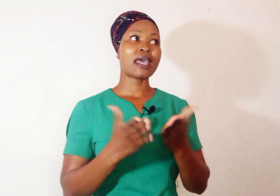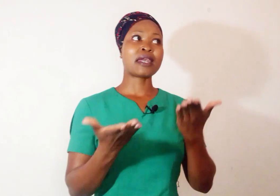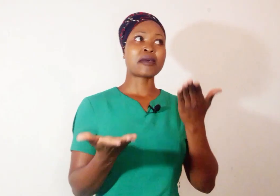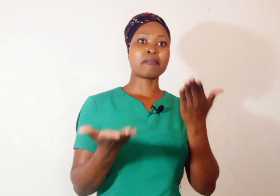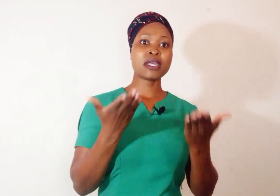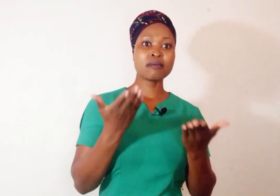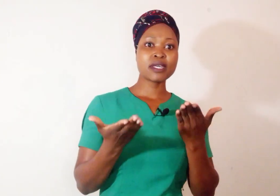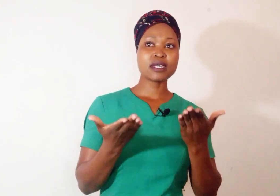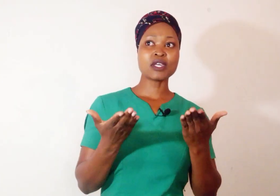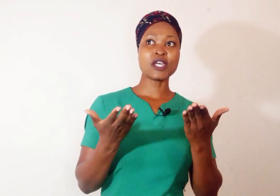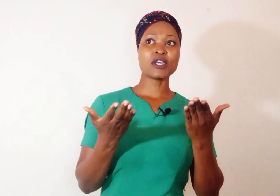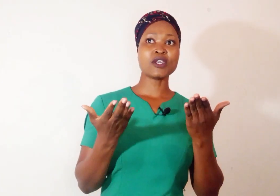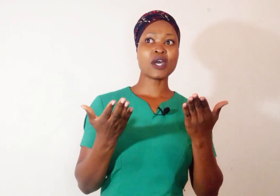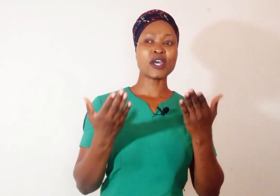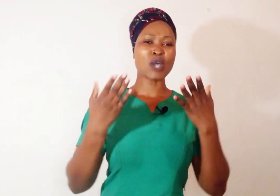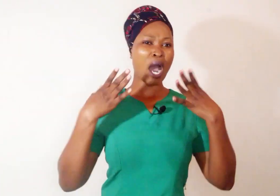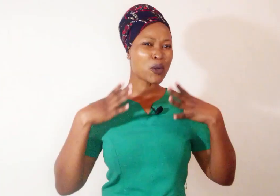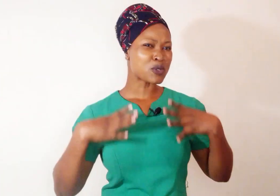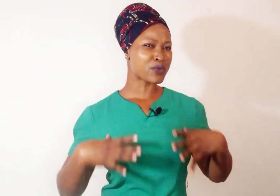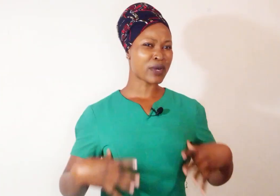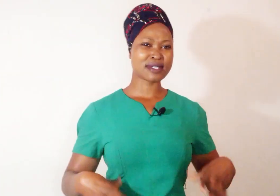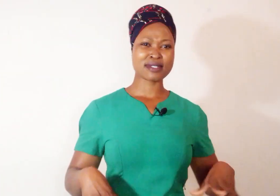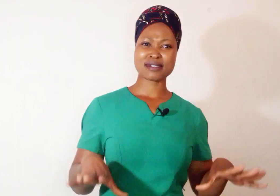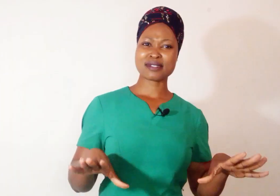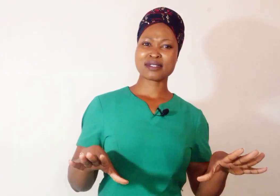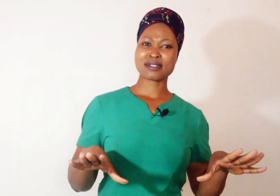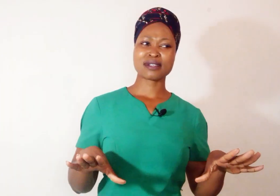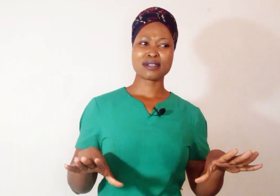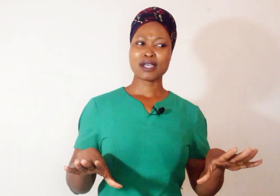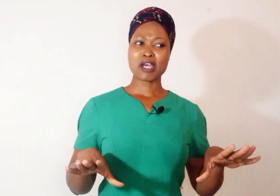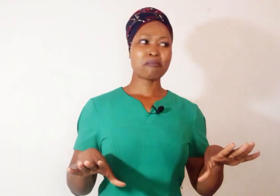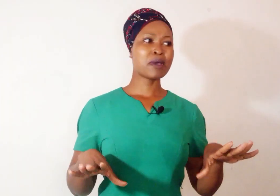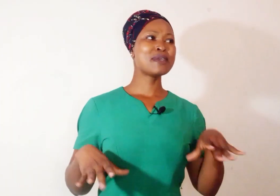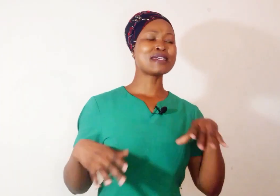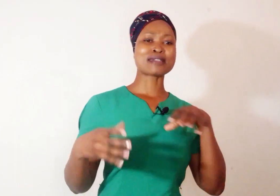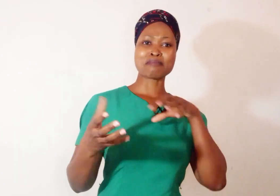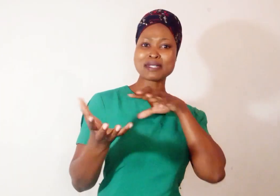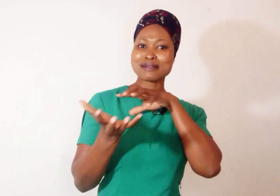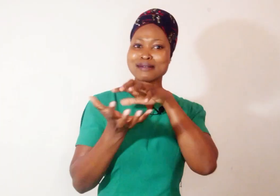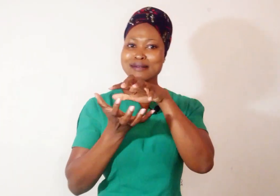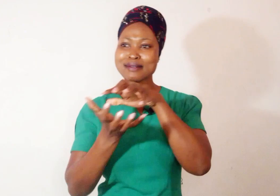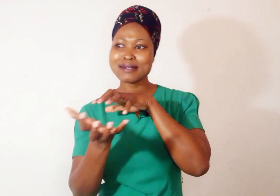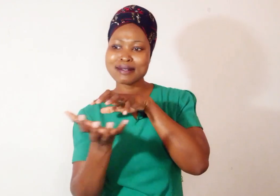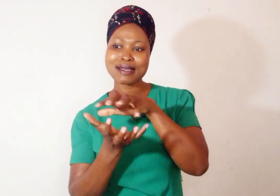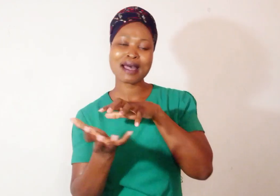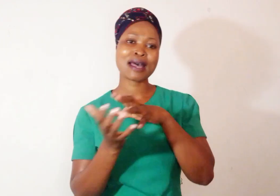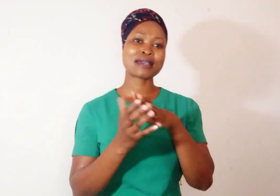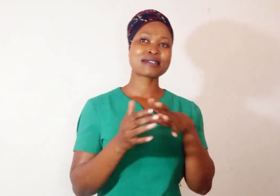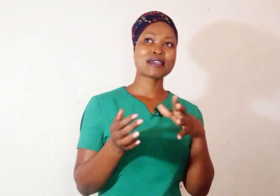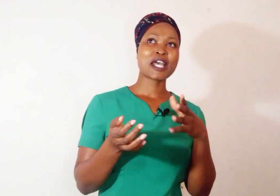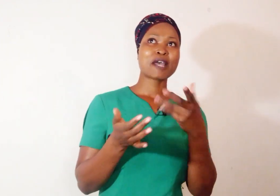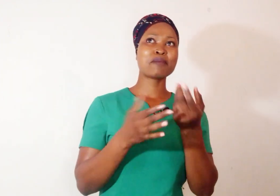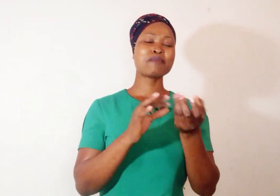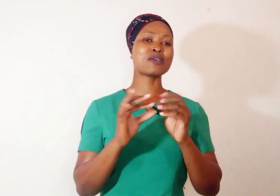and maybe how you dress maybe is a bit tattered, maybe you're